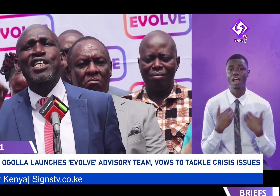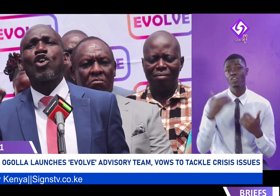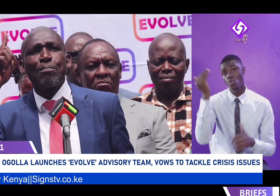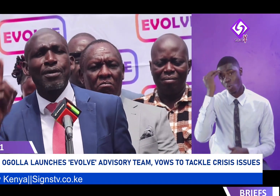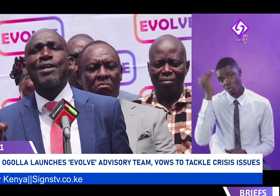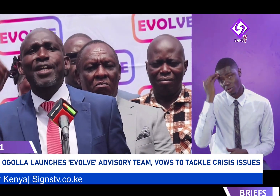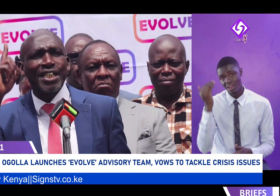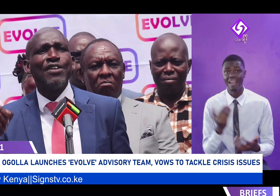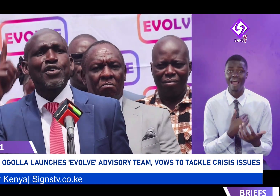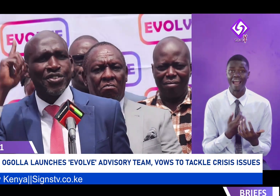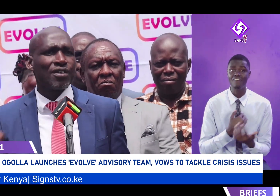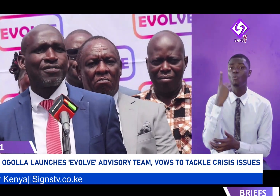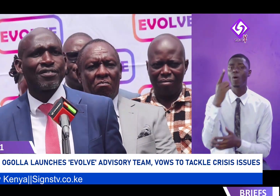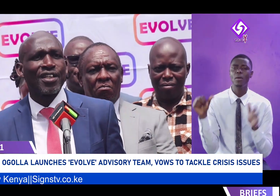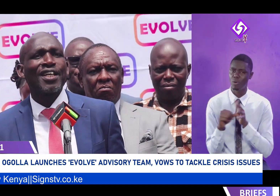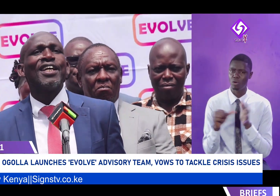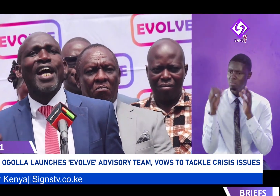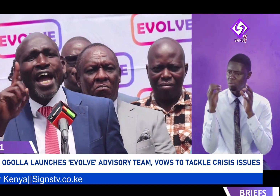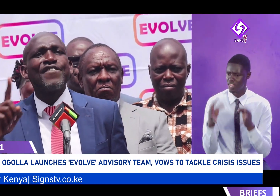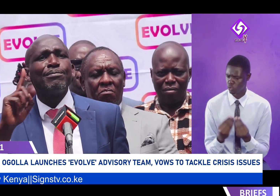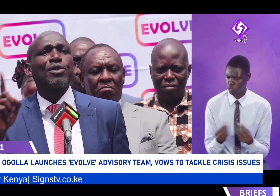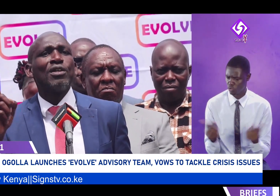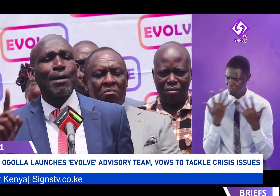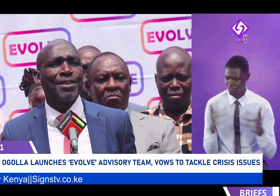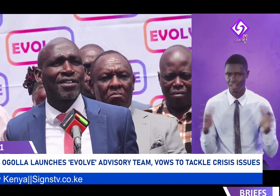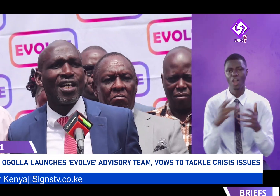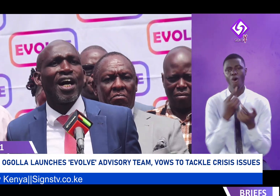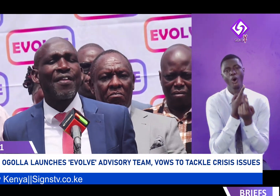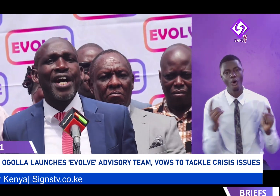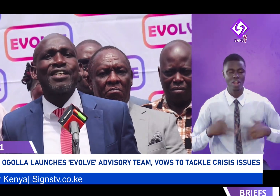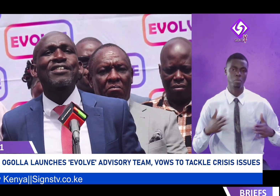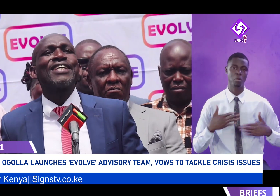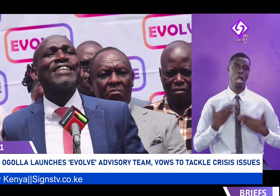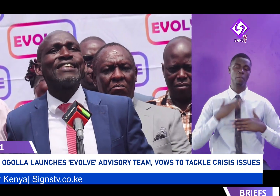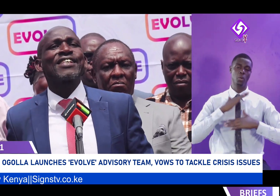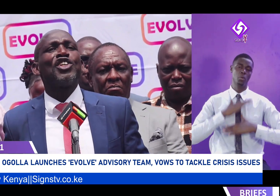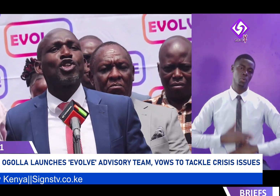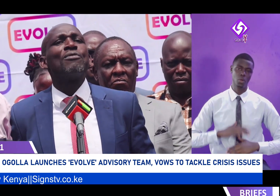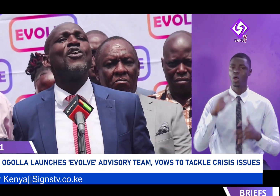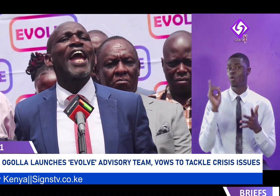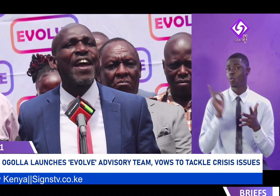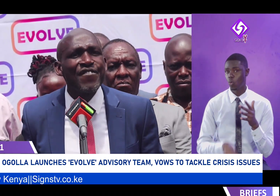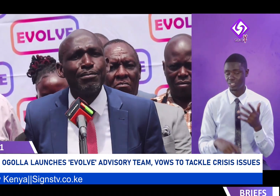single problem that if you solve, everybody will be happy. And that is decent job for